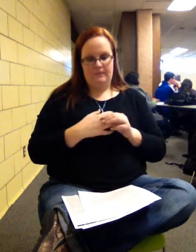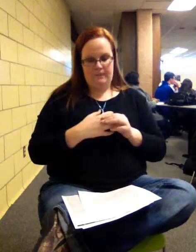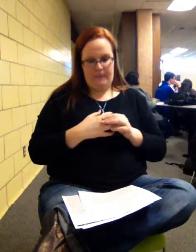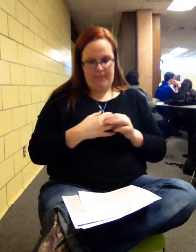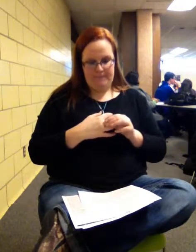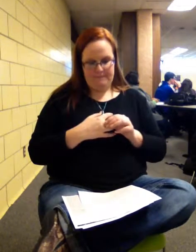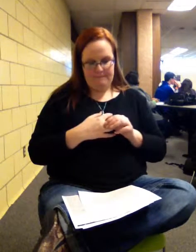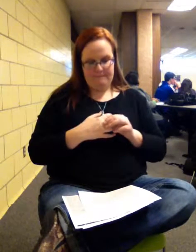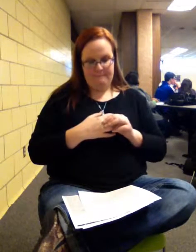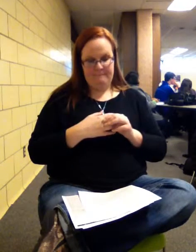So that's one column.